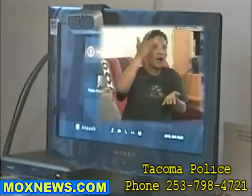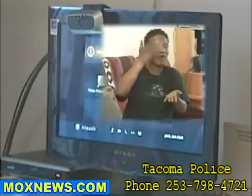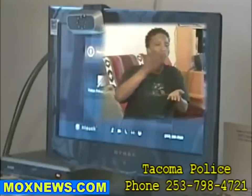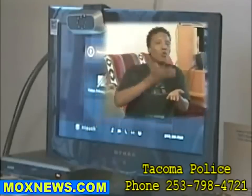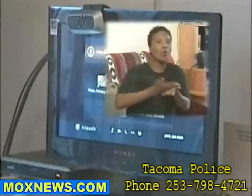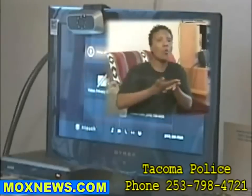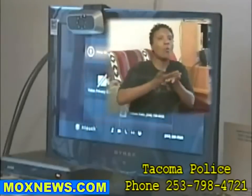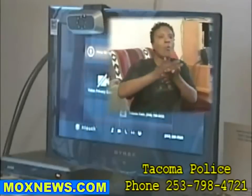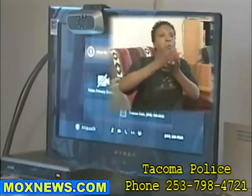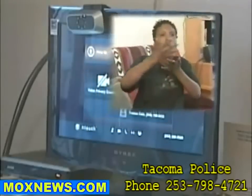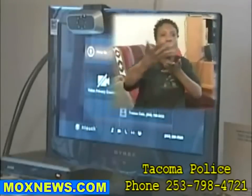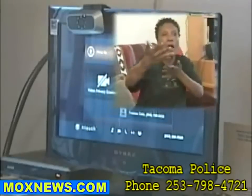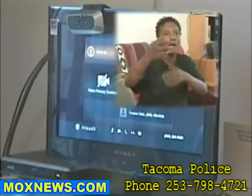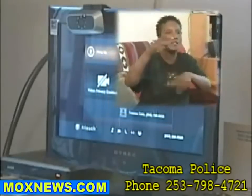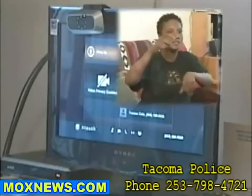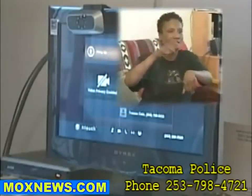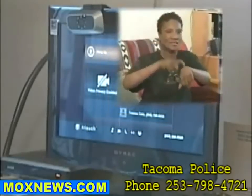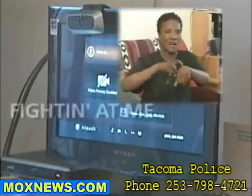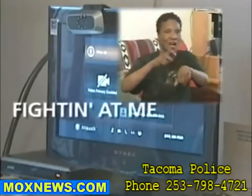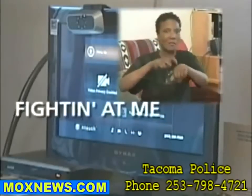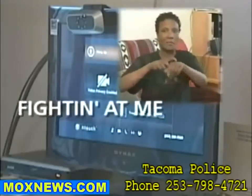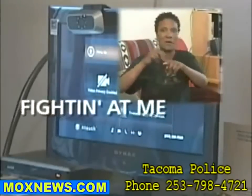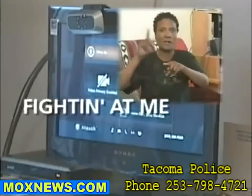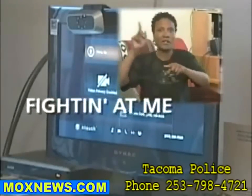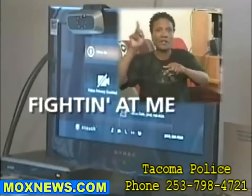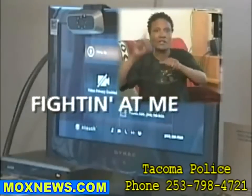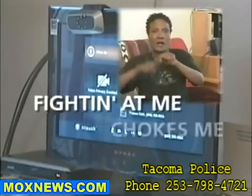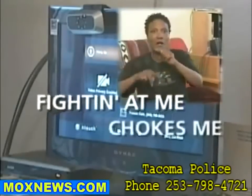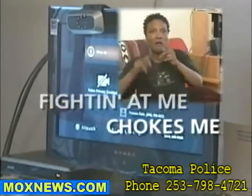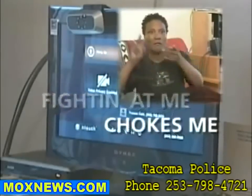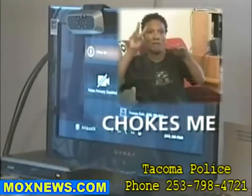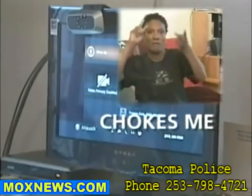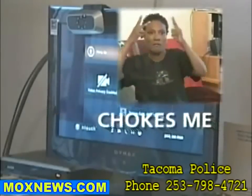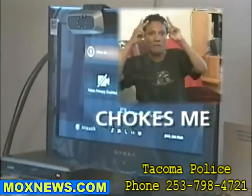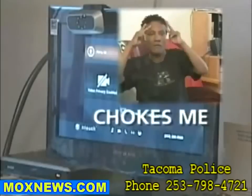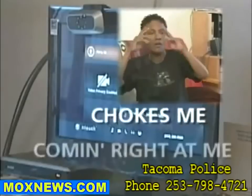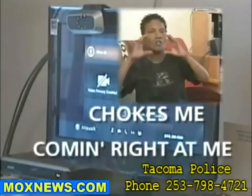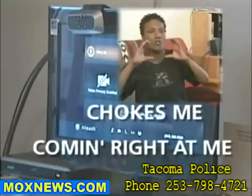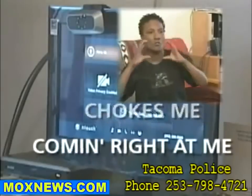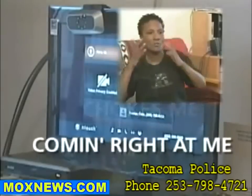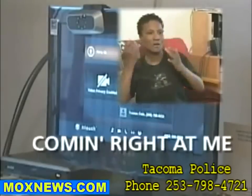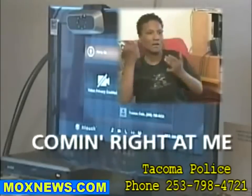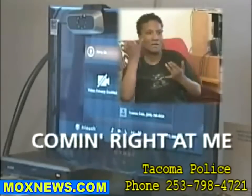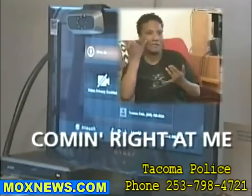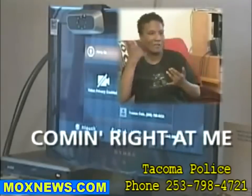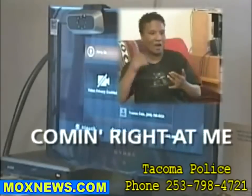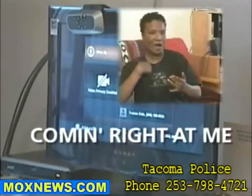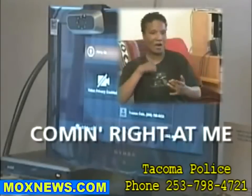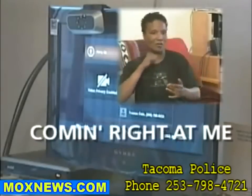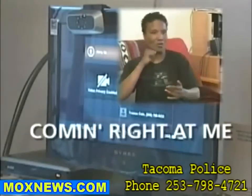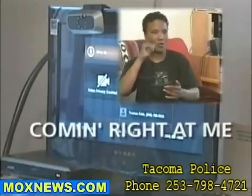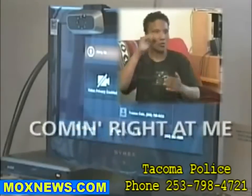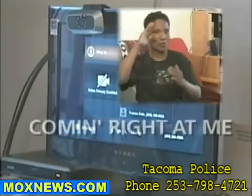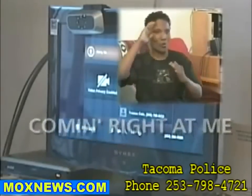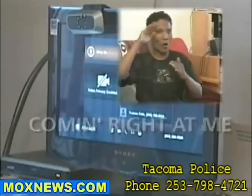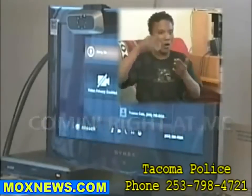language to a deaf help relay service. She's fighting at me, and then she chokes me. She comes right at me. The words on